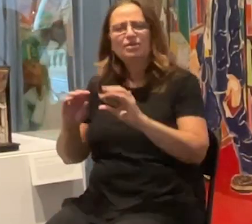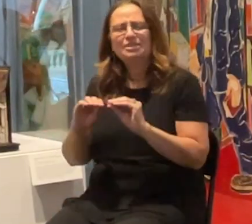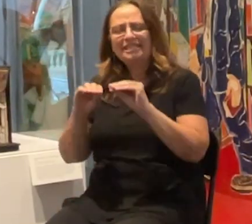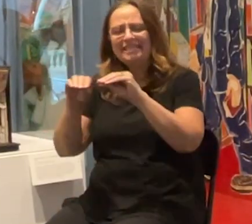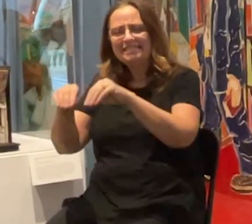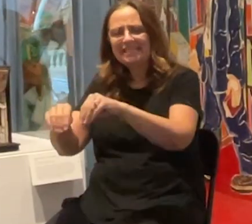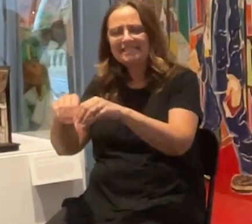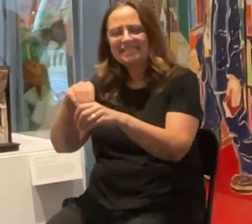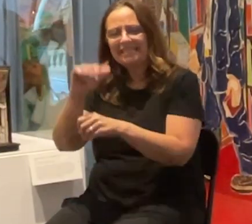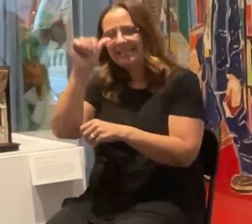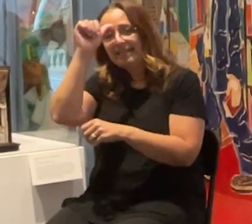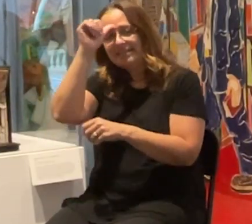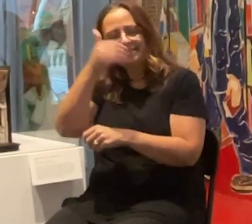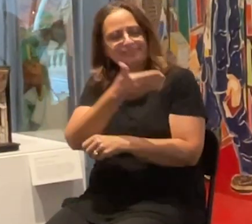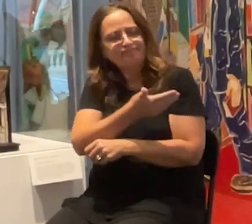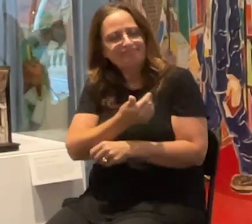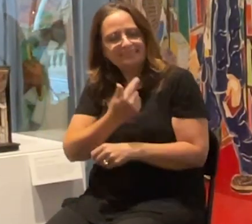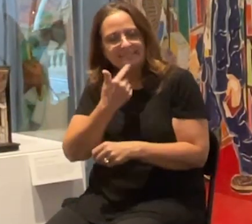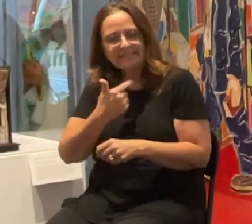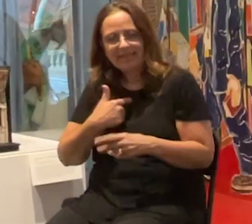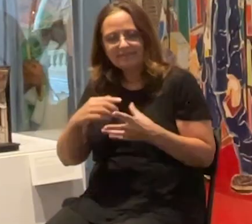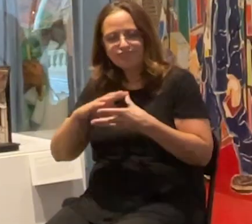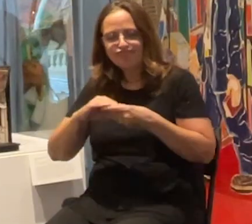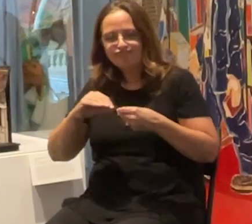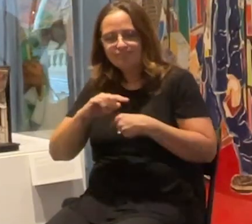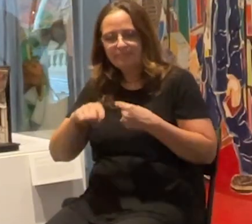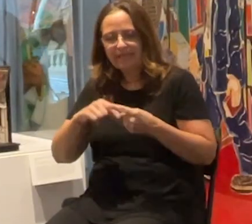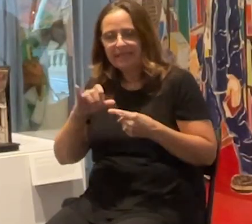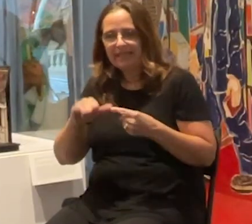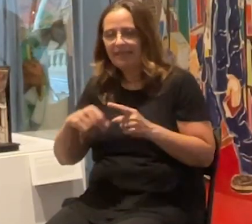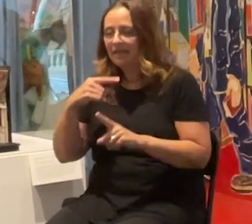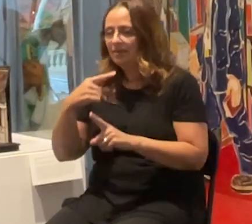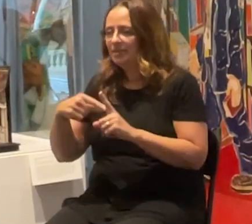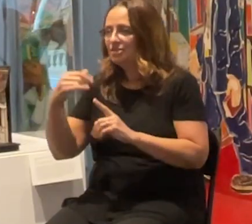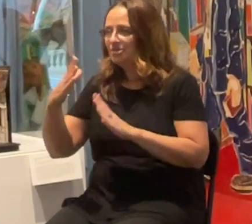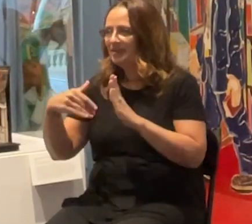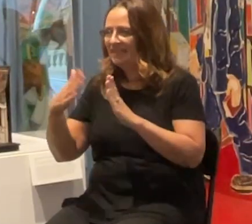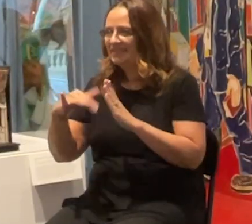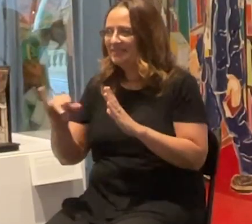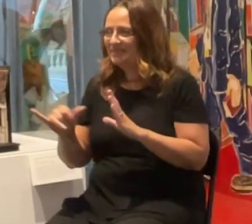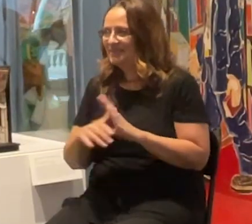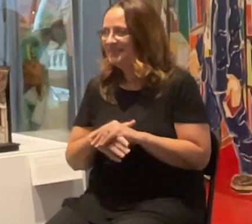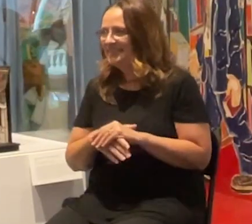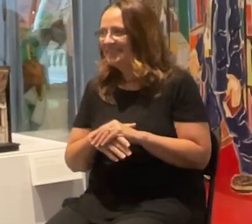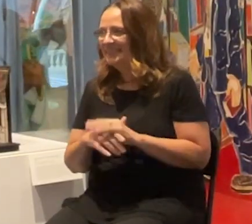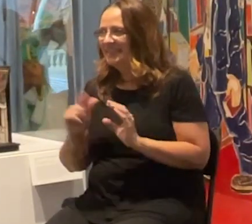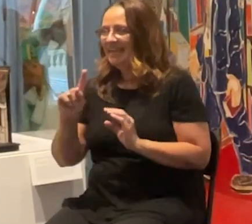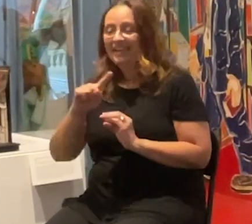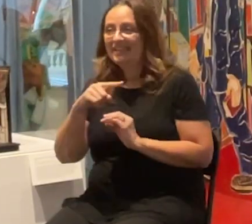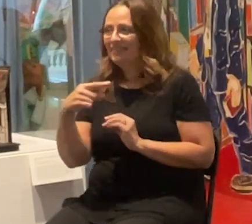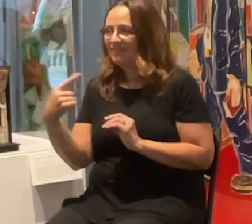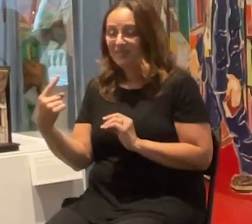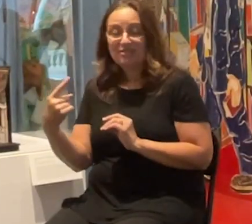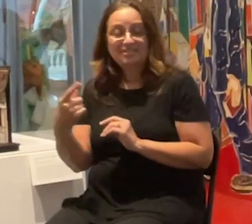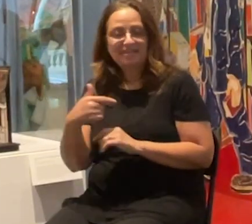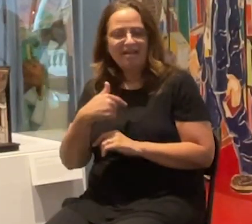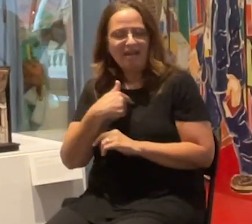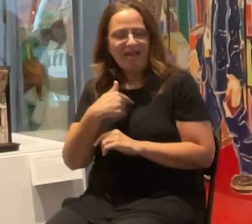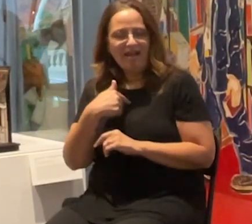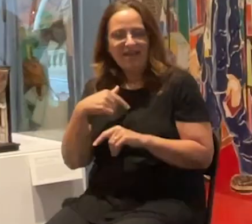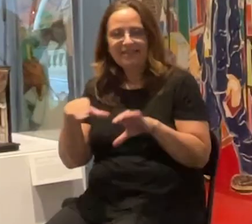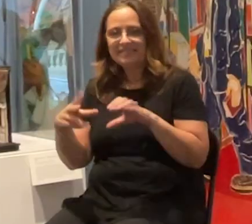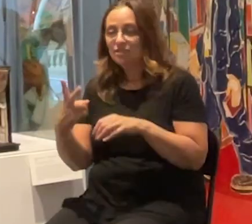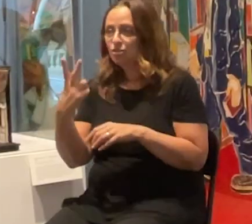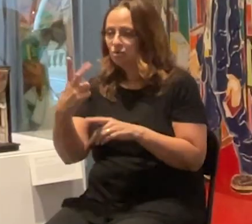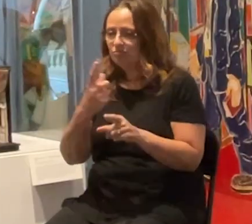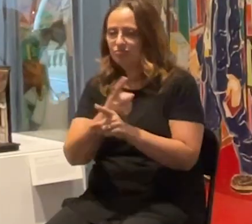Yep. So talk to us a little bit about that, and then I want you to talk about your painting. Sure. So, well, the first one, I've really only done two